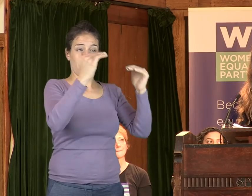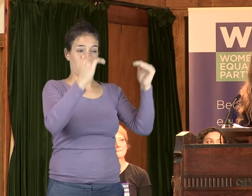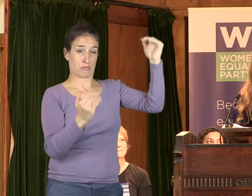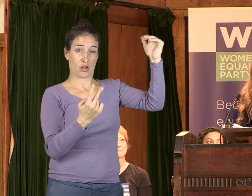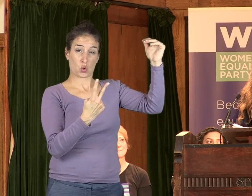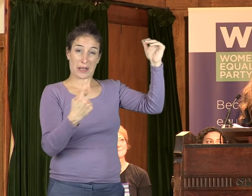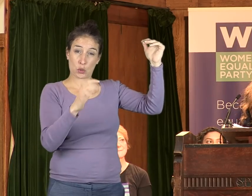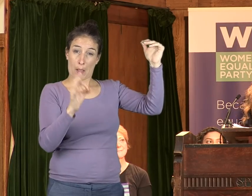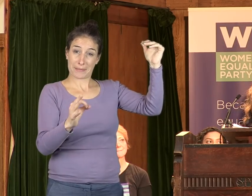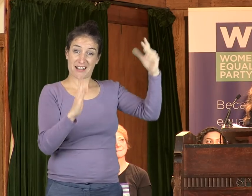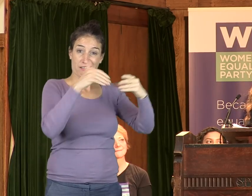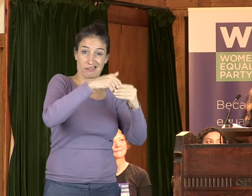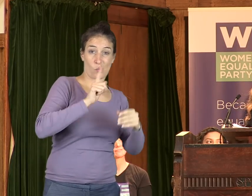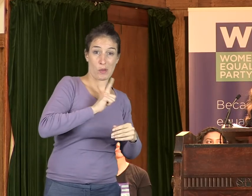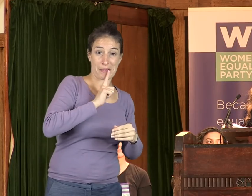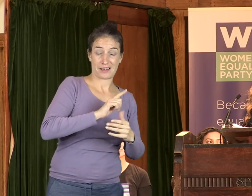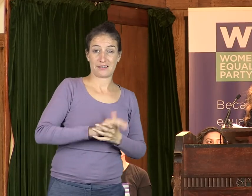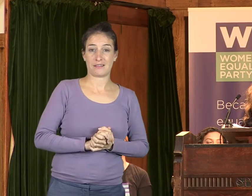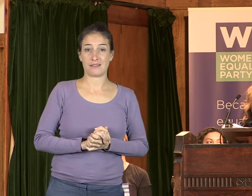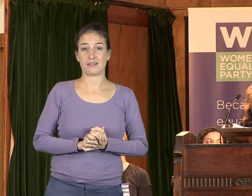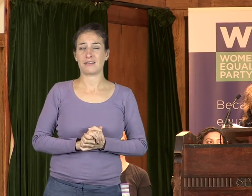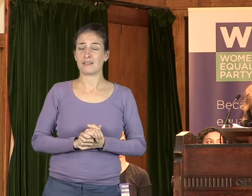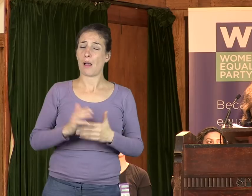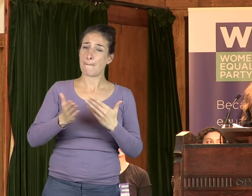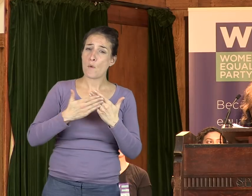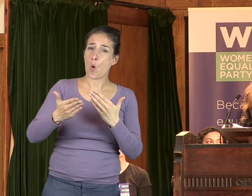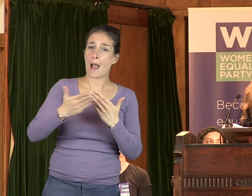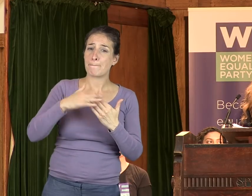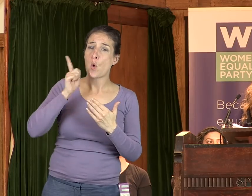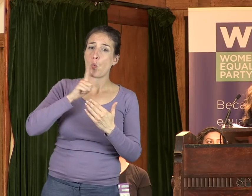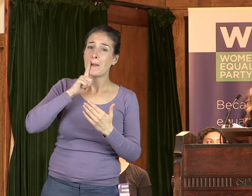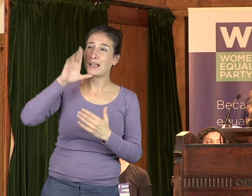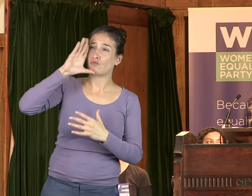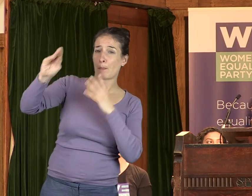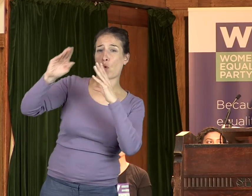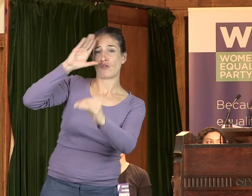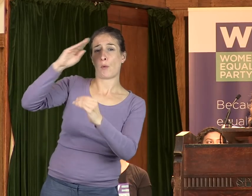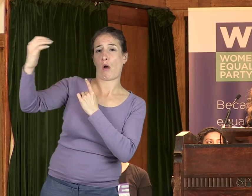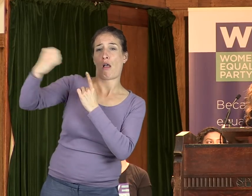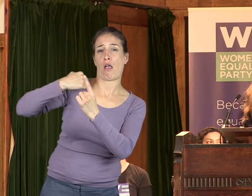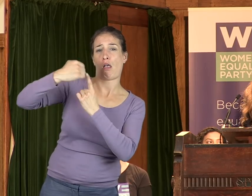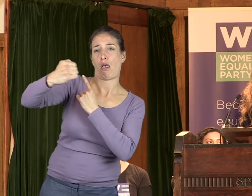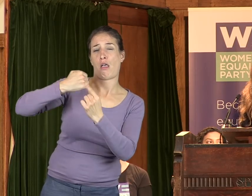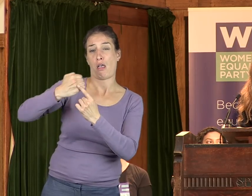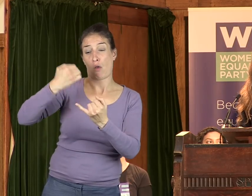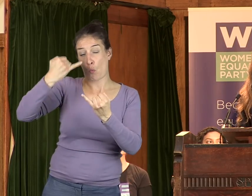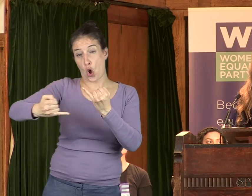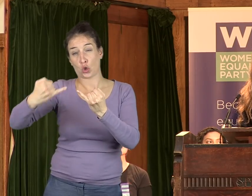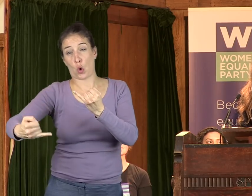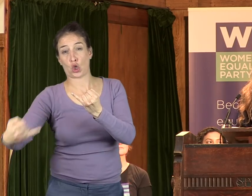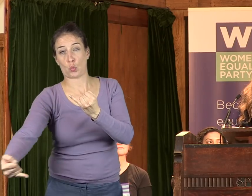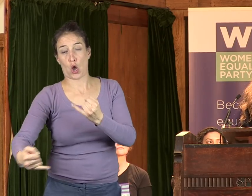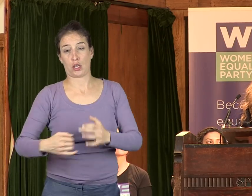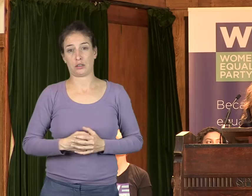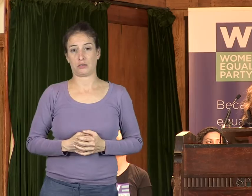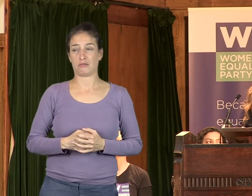to be happy with more women reporting sexual violence, though the numbers of assaults are rising dramatically. We're meant to be happy with the idea